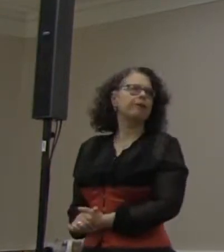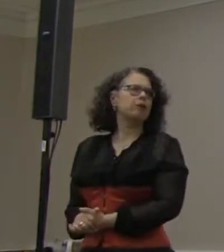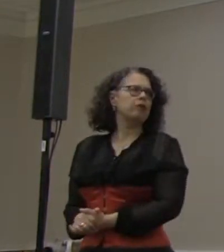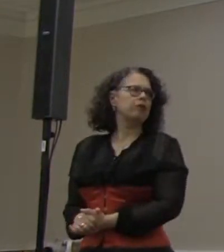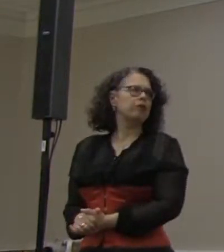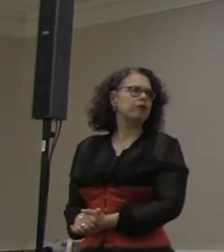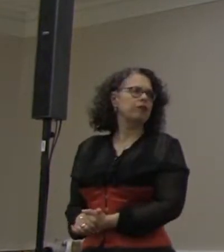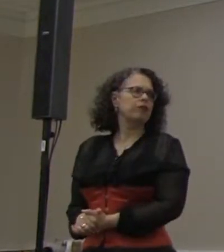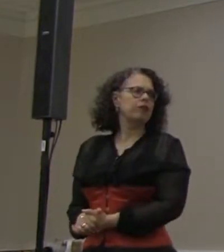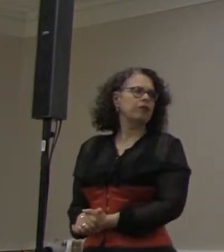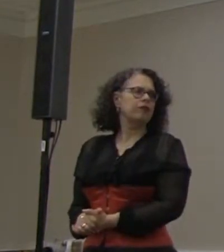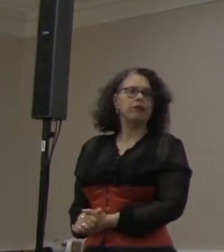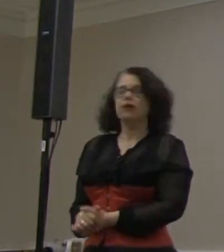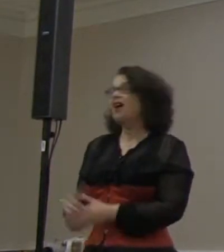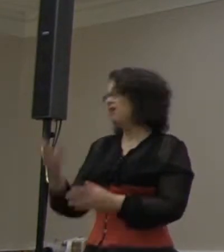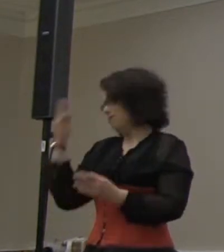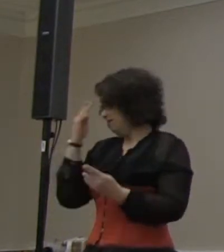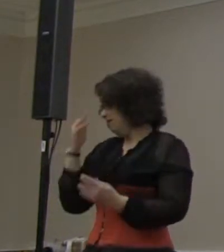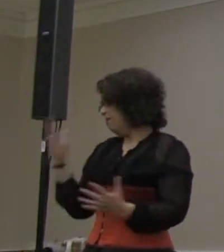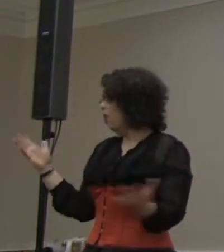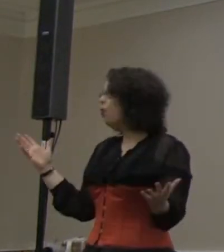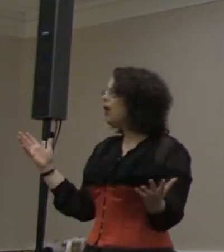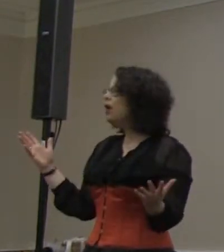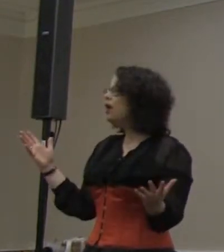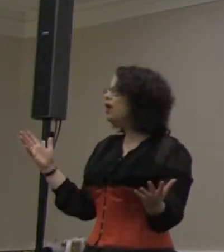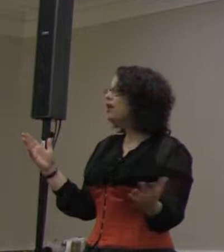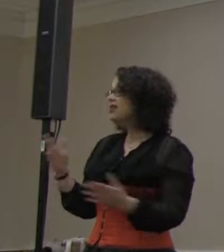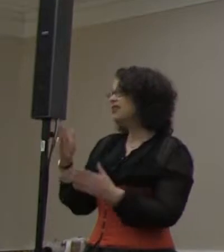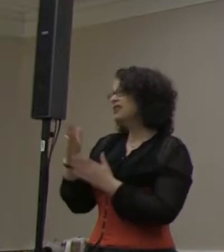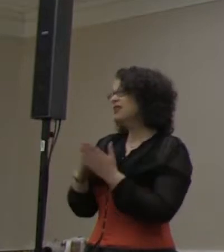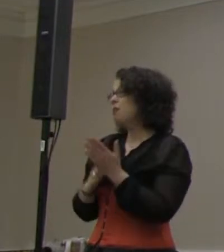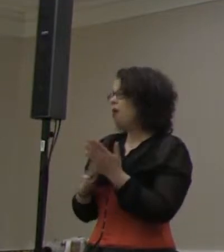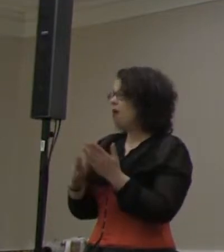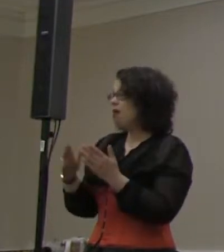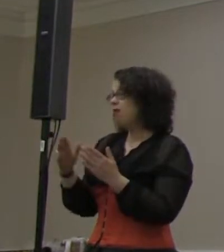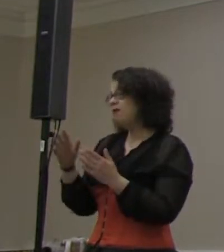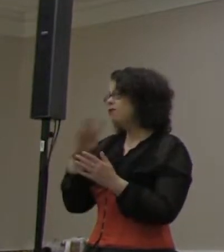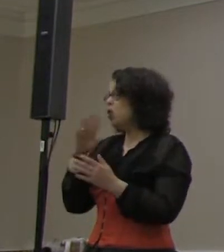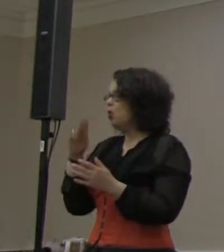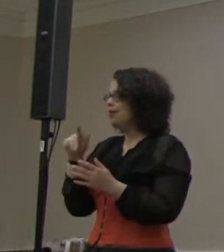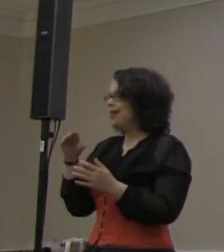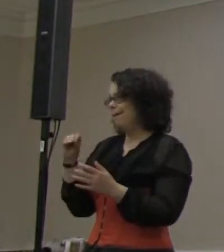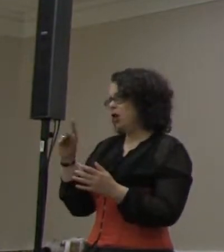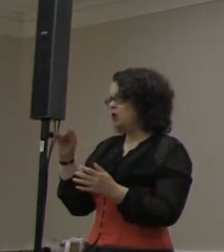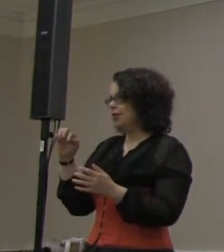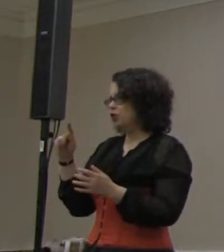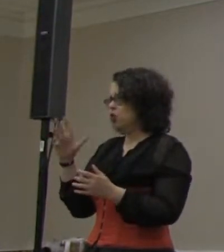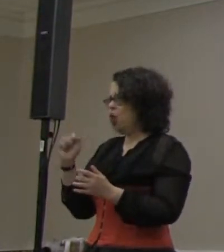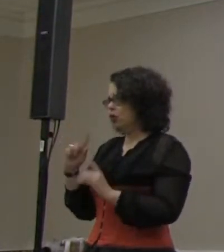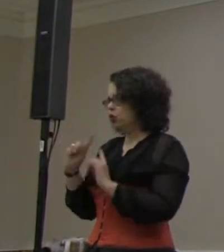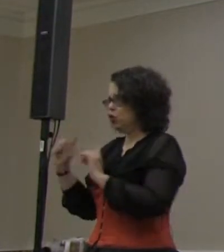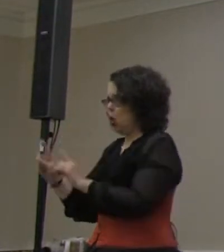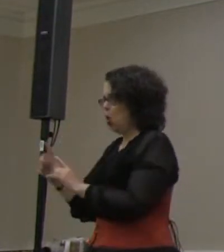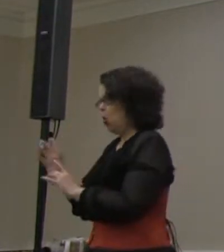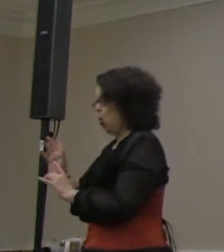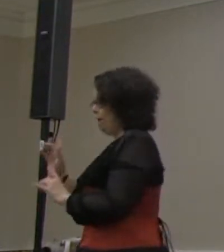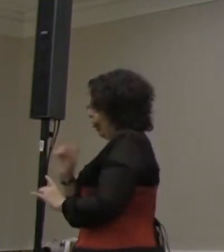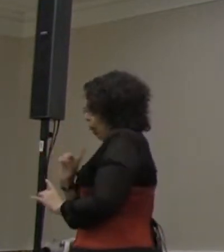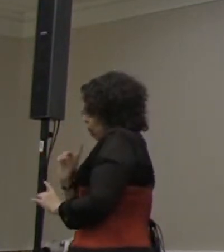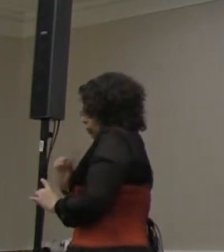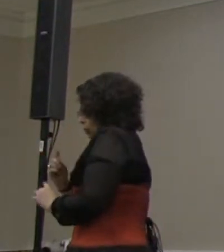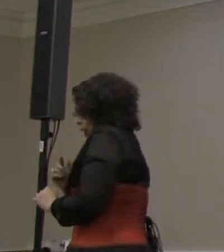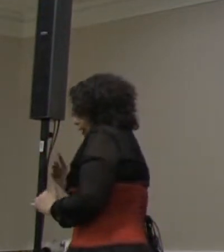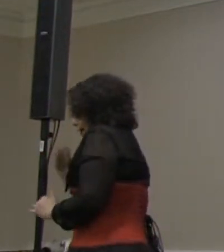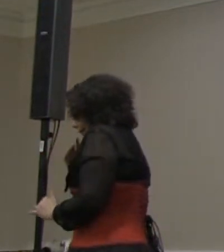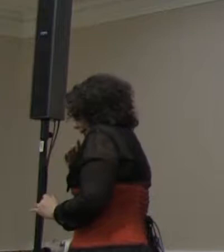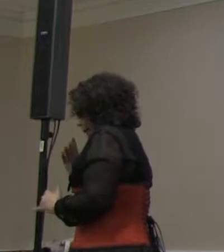This is the part of the talk, by the way, where the sapiosexuals will probably want to go to their bunks.